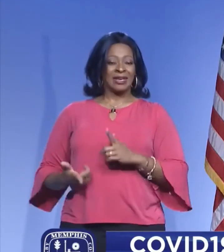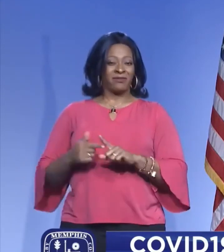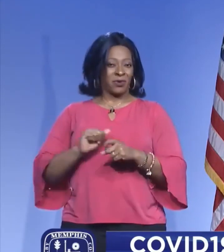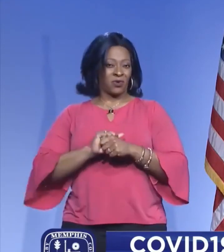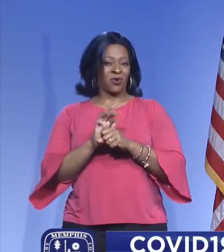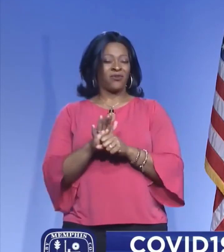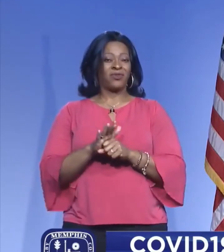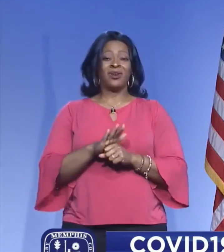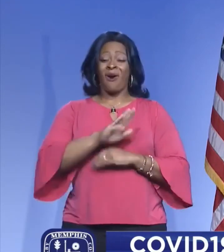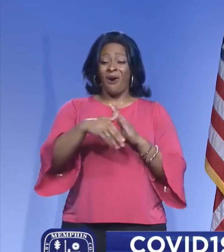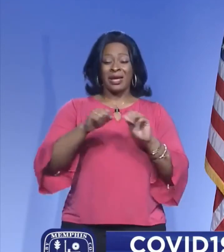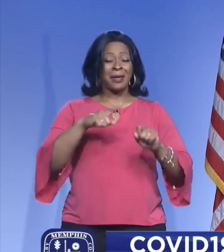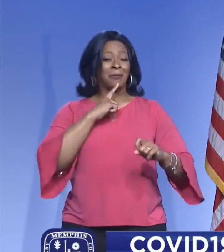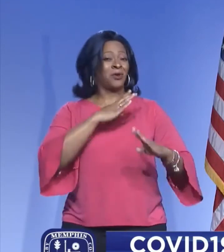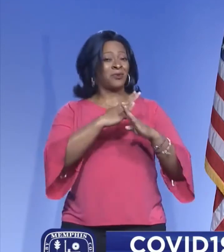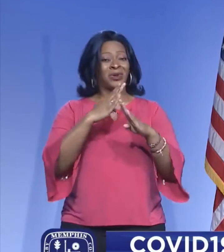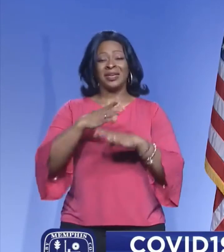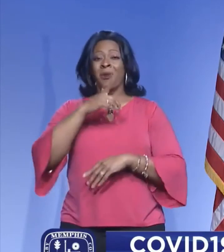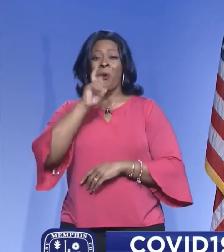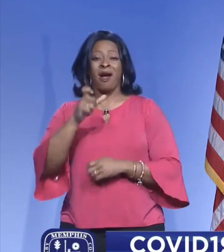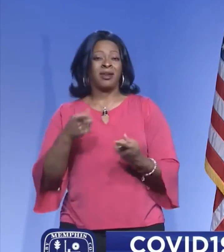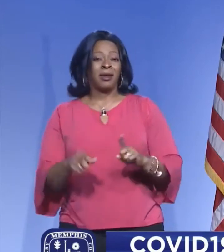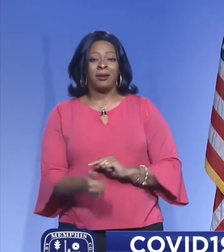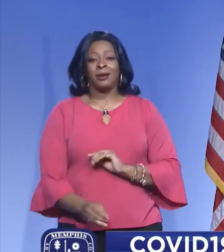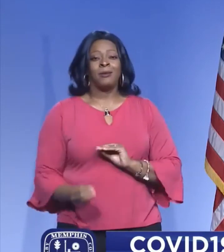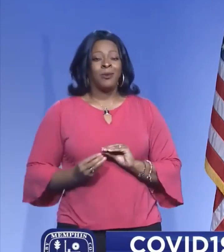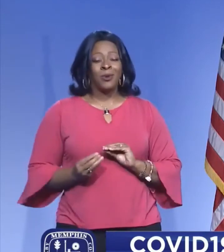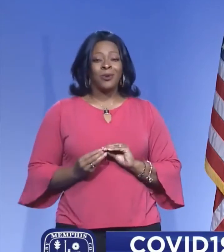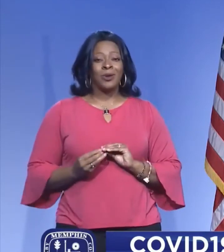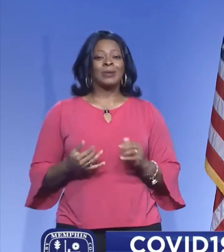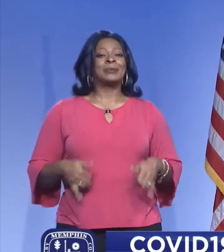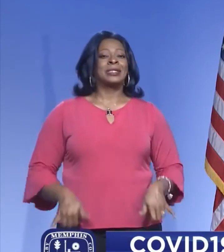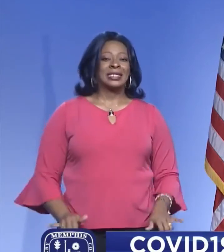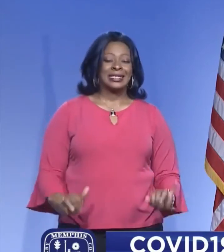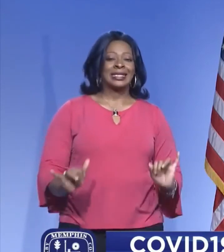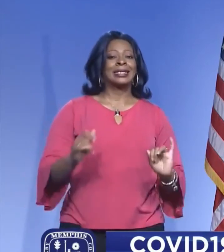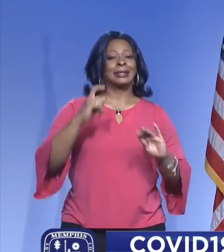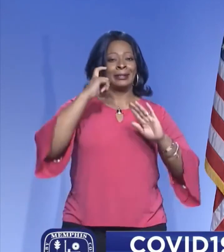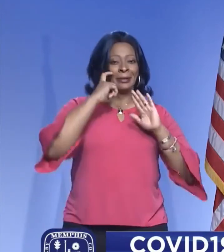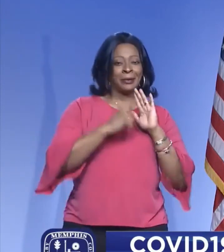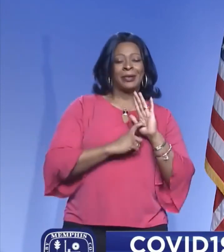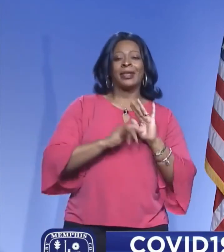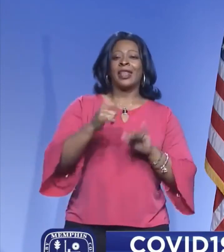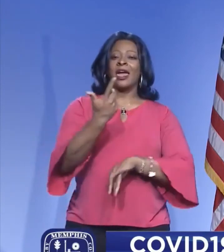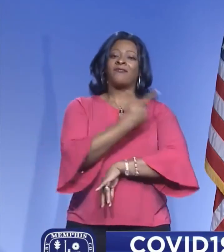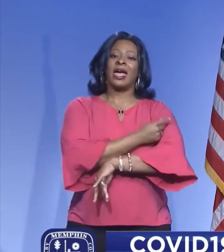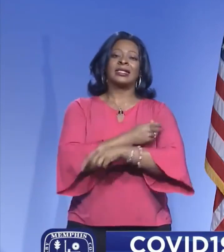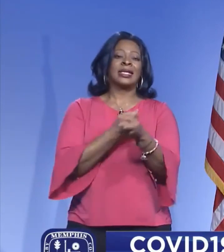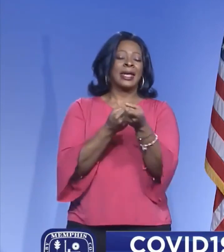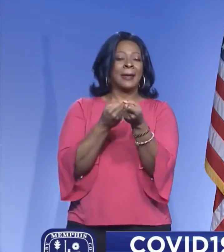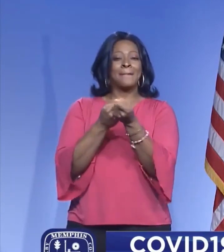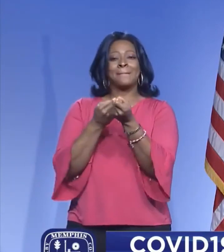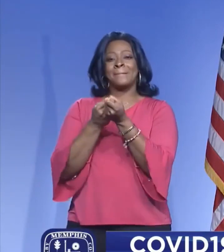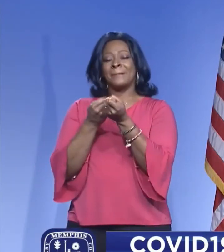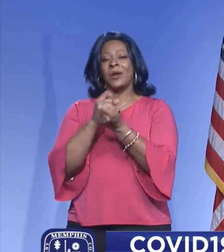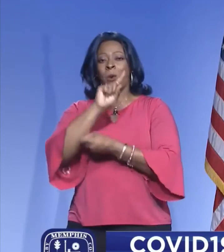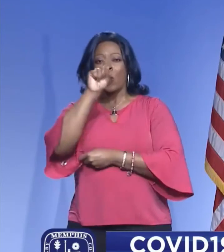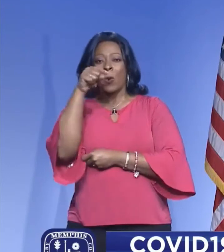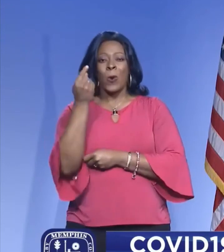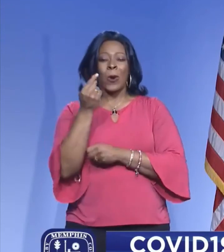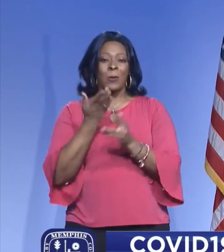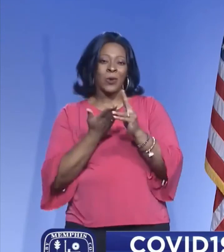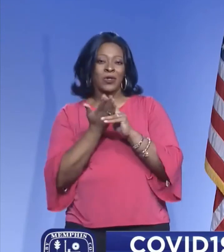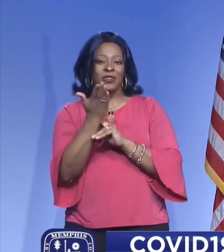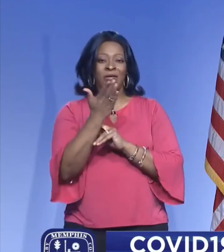all preventable deaths. They don't have to happen anymore. We also see that the vaccine campaign has only penetrated